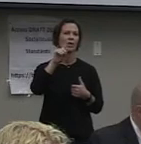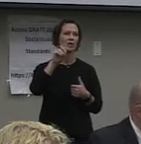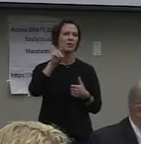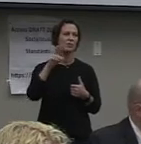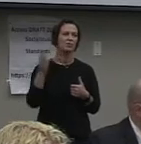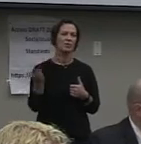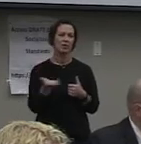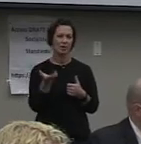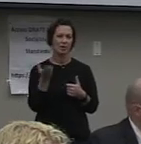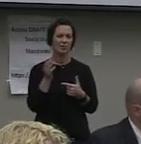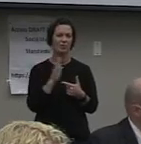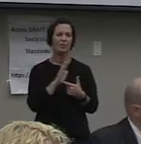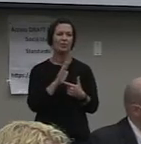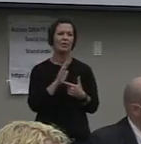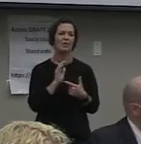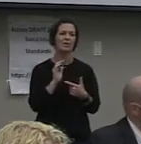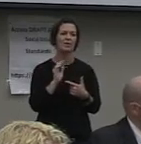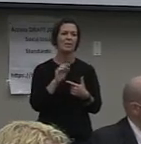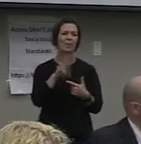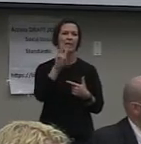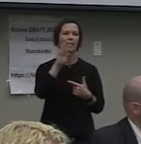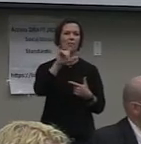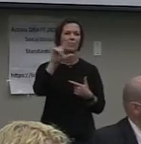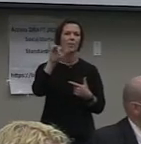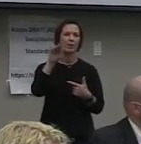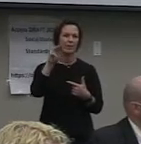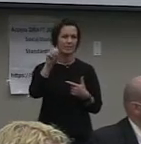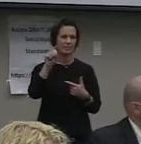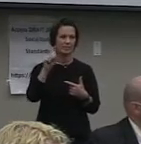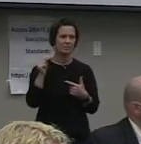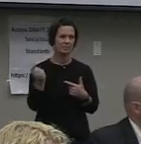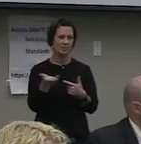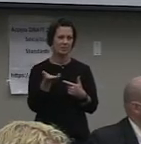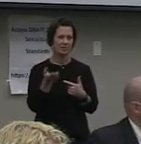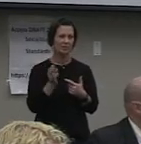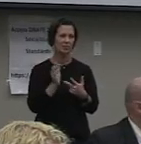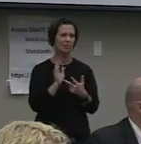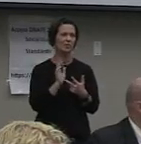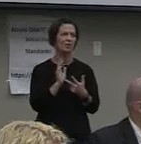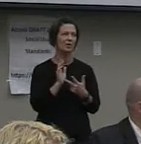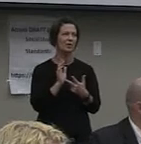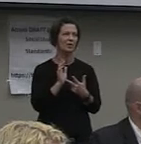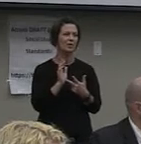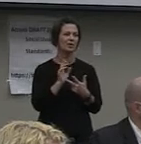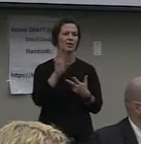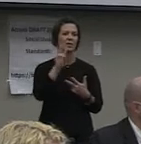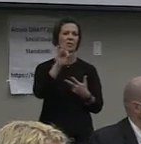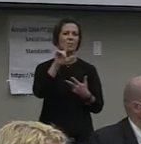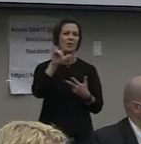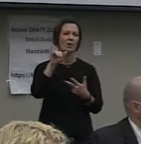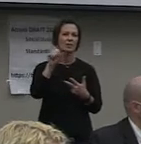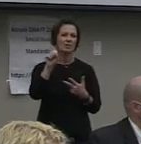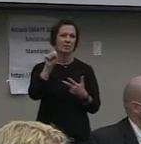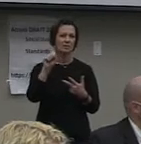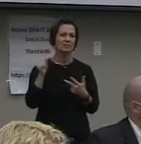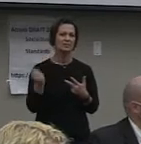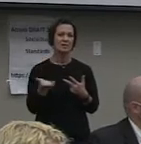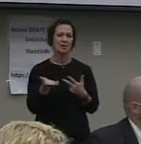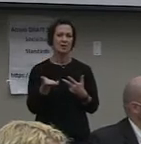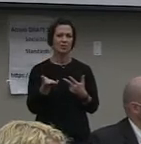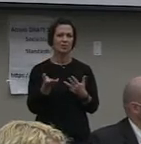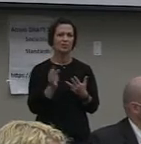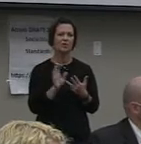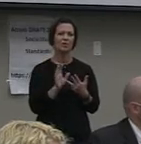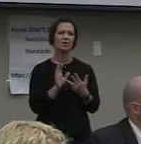Present. Justin Winder is present. Danielle Williams. Present. Danielle Williams is present. Jason Willis. Present. Jason Willis